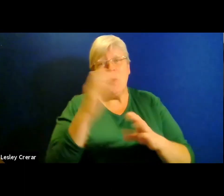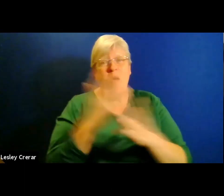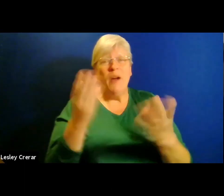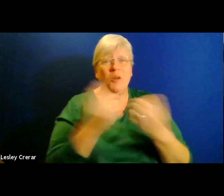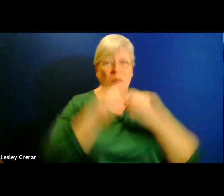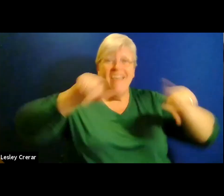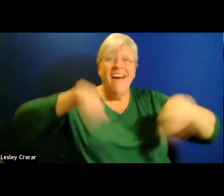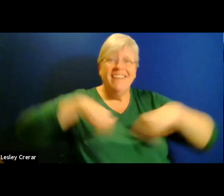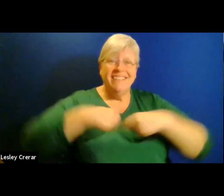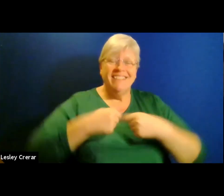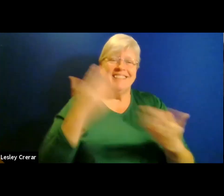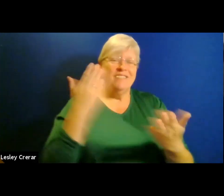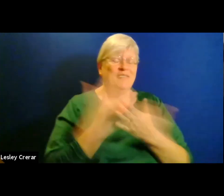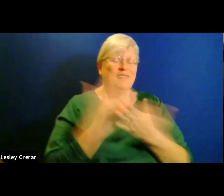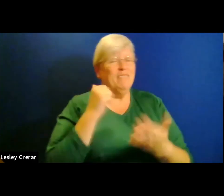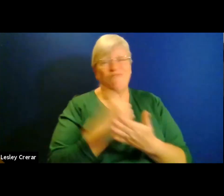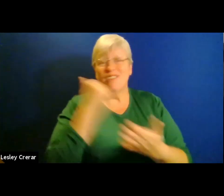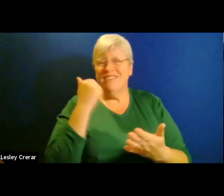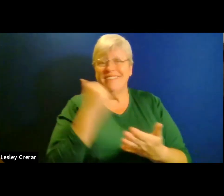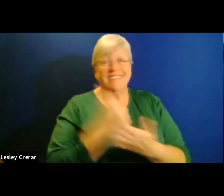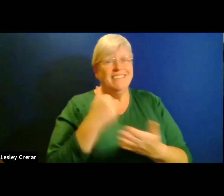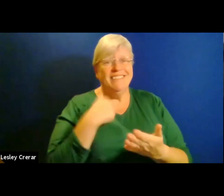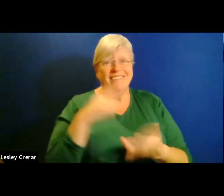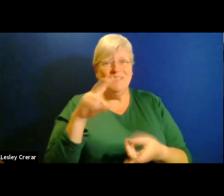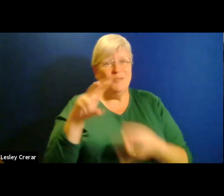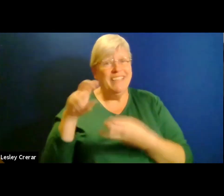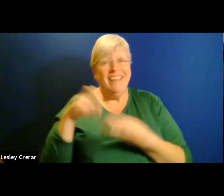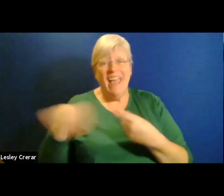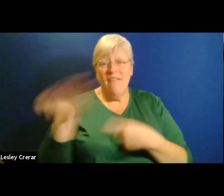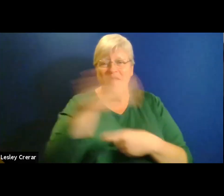It's just brilliant to hear everybody's stuff.